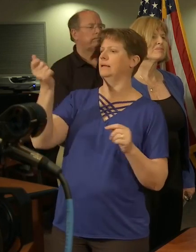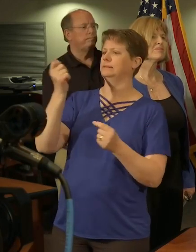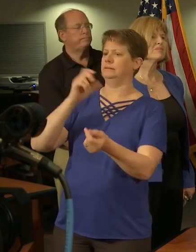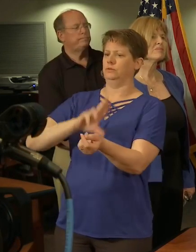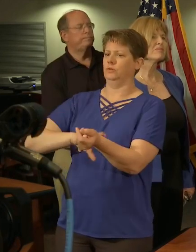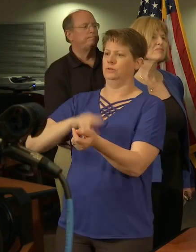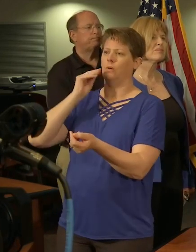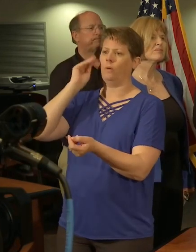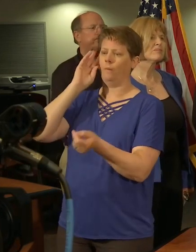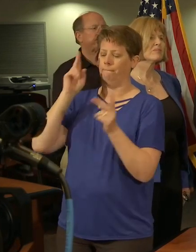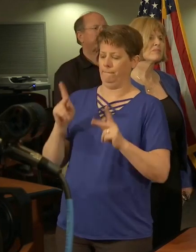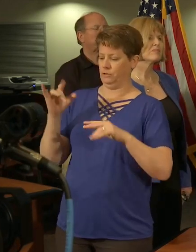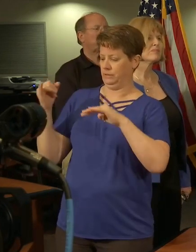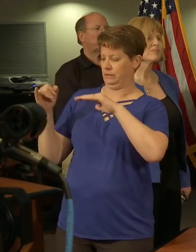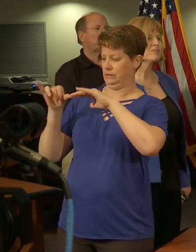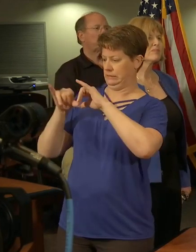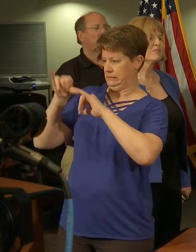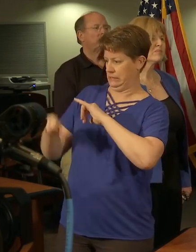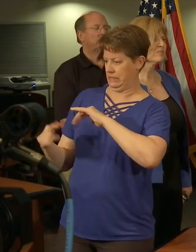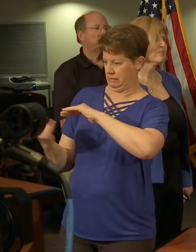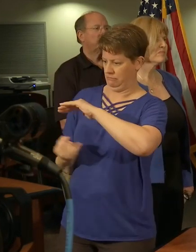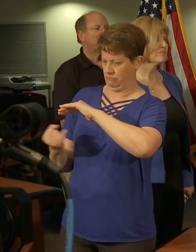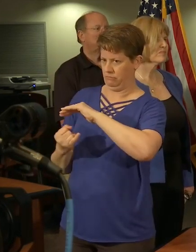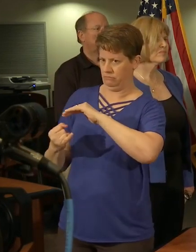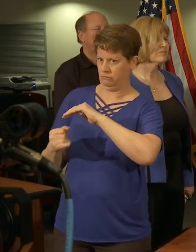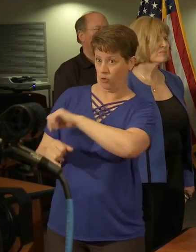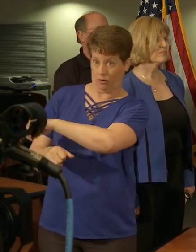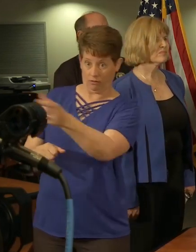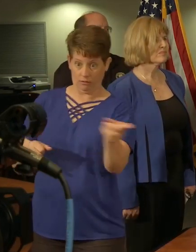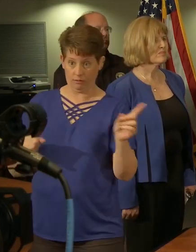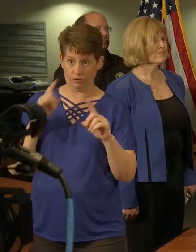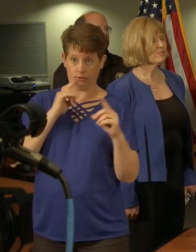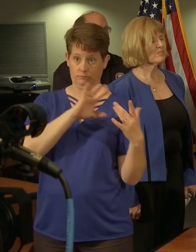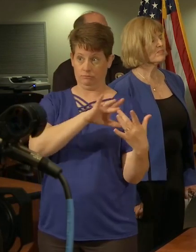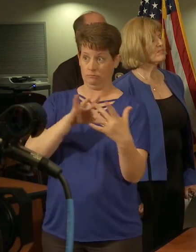are patients being isolated? They had any contact with the one patient who had